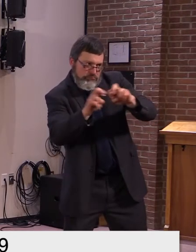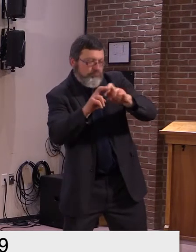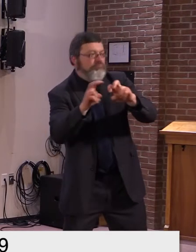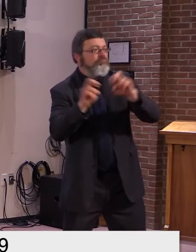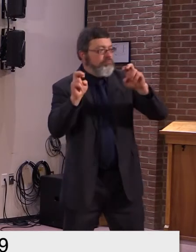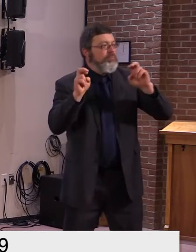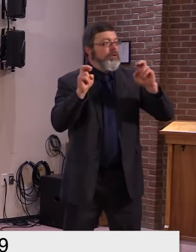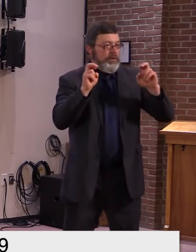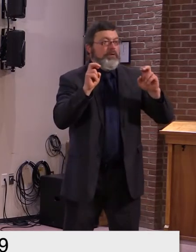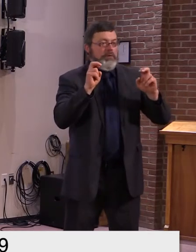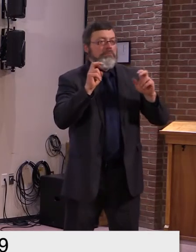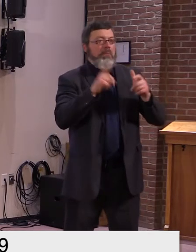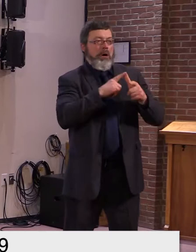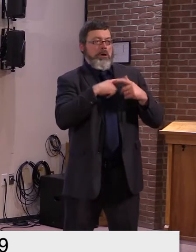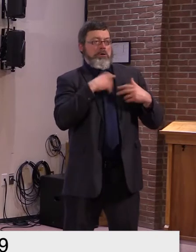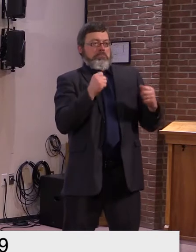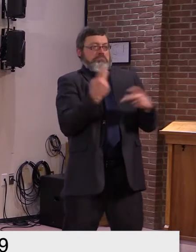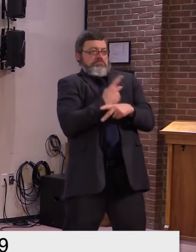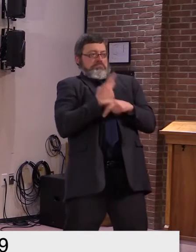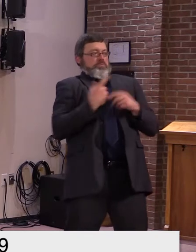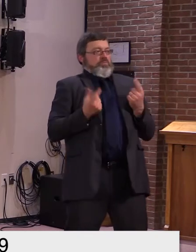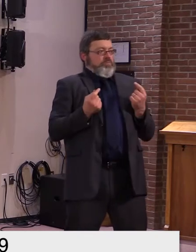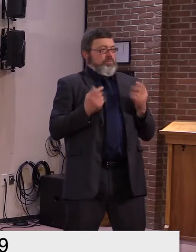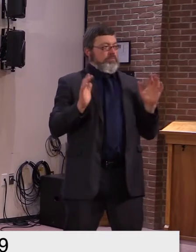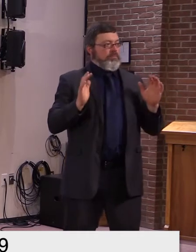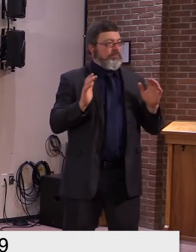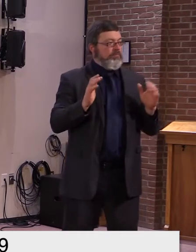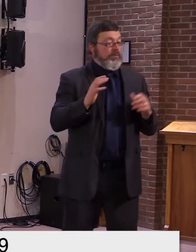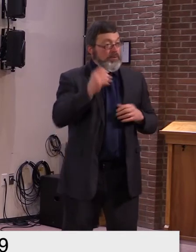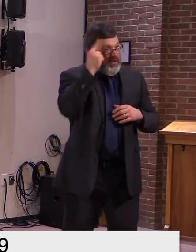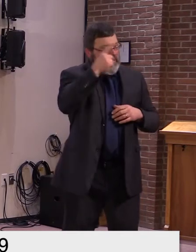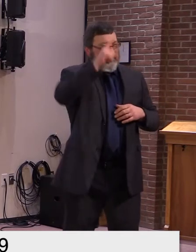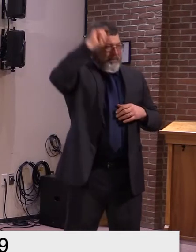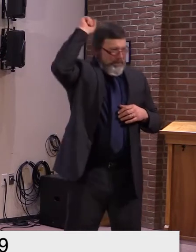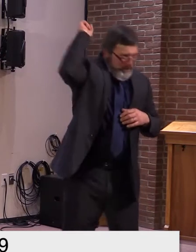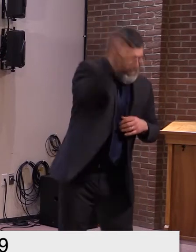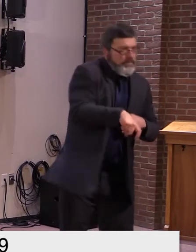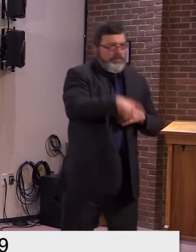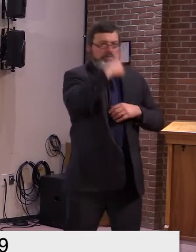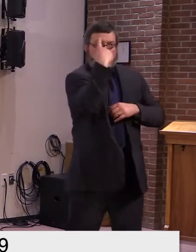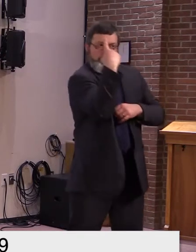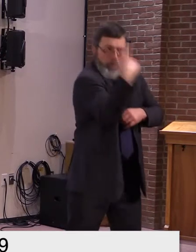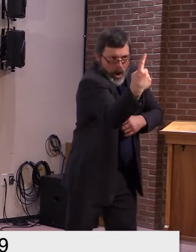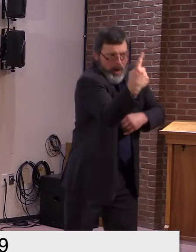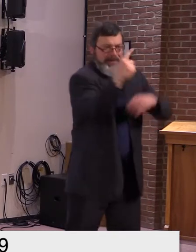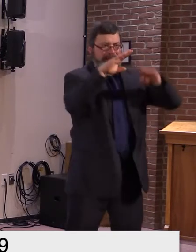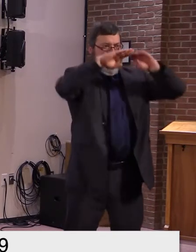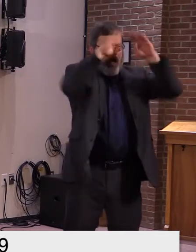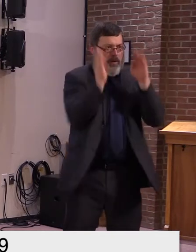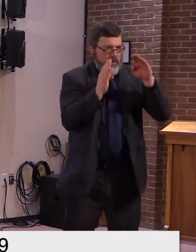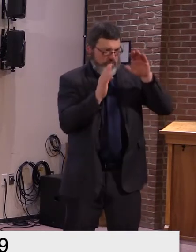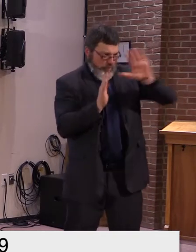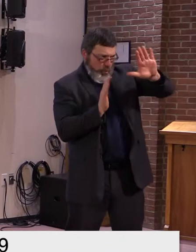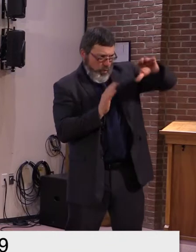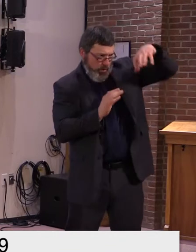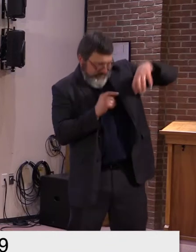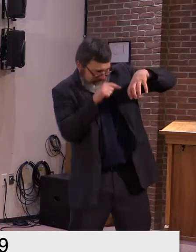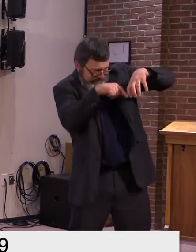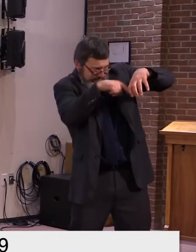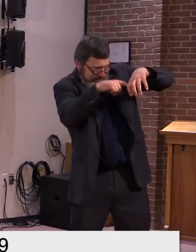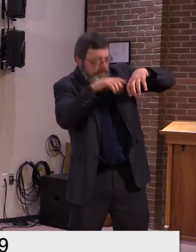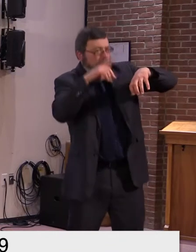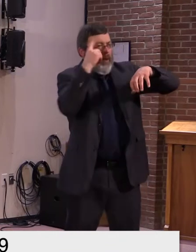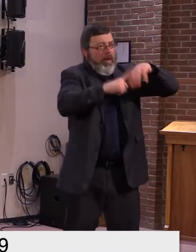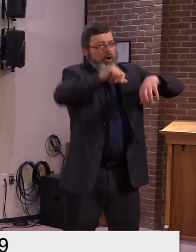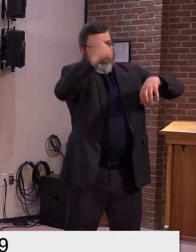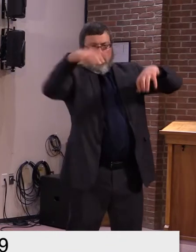may choose one trusted household to gather during this period. Gathering with more than one household, even